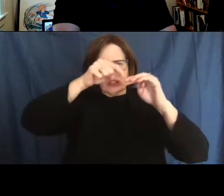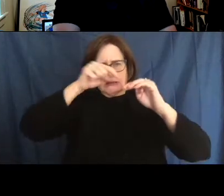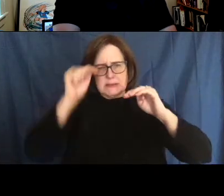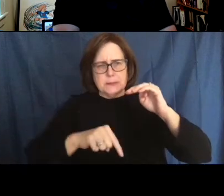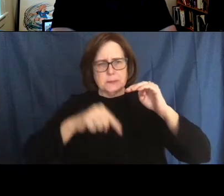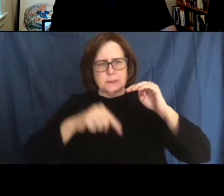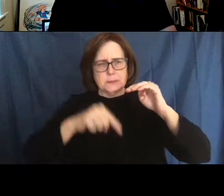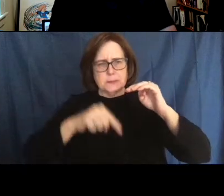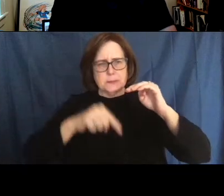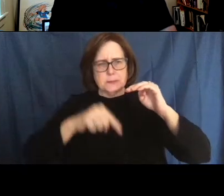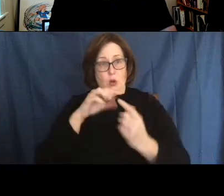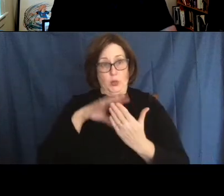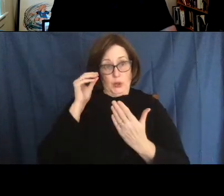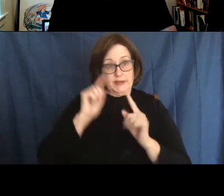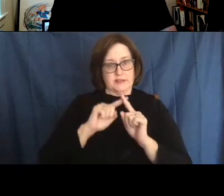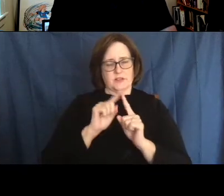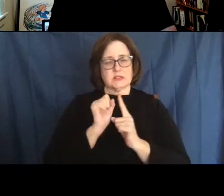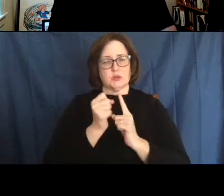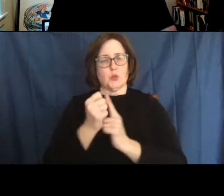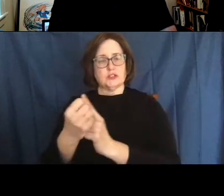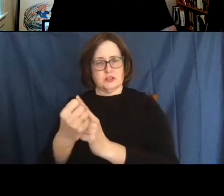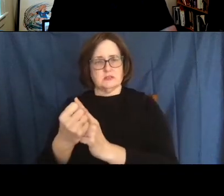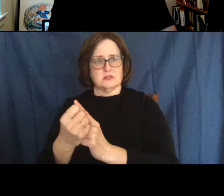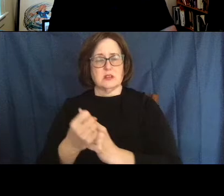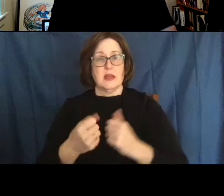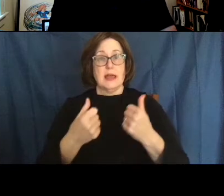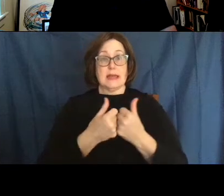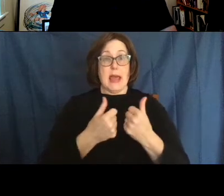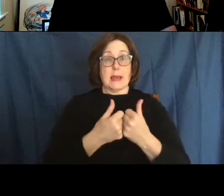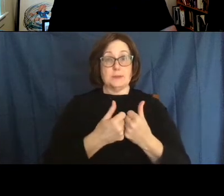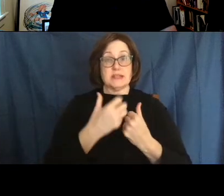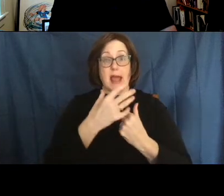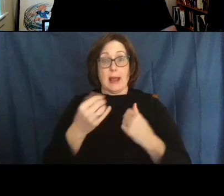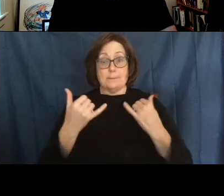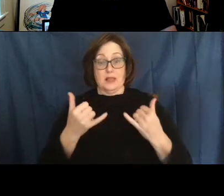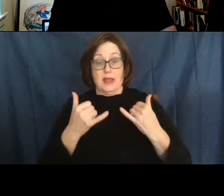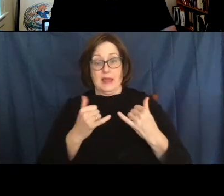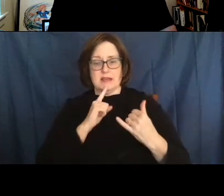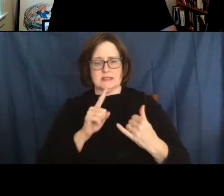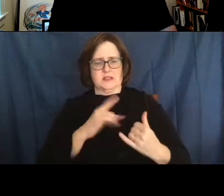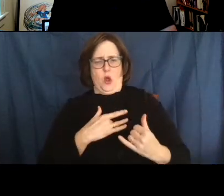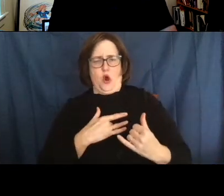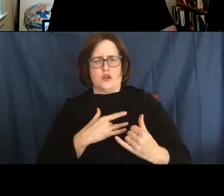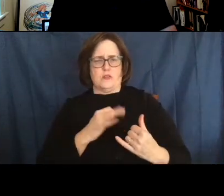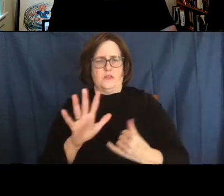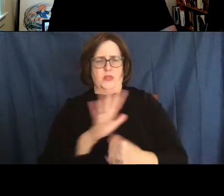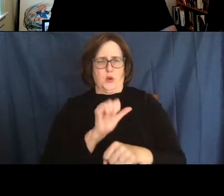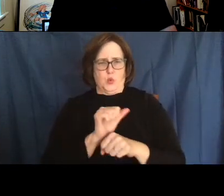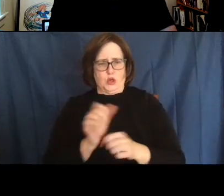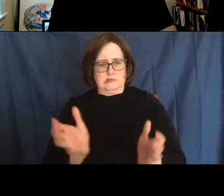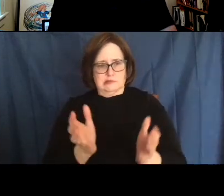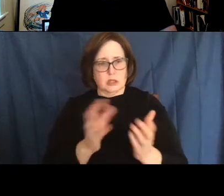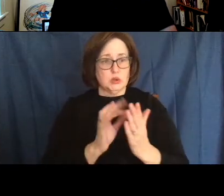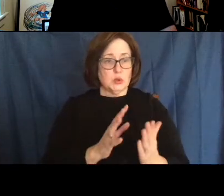contexts. Games and play is at the heart of their work, be it games to promote literacy and learning among students with reading